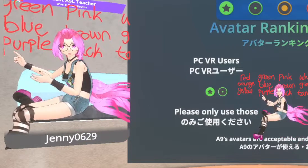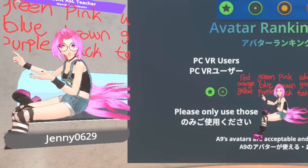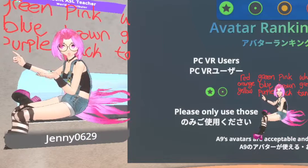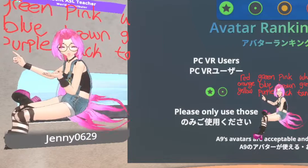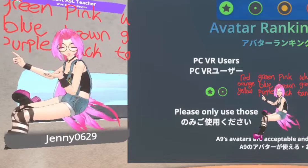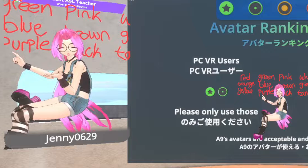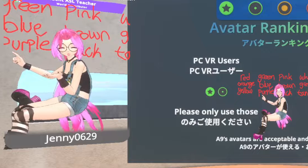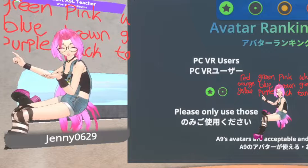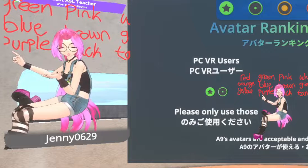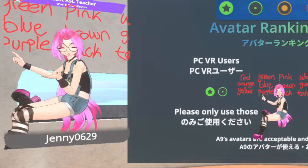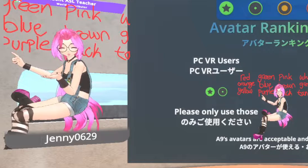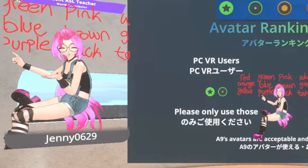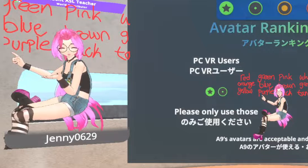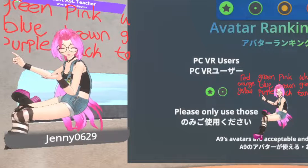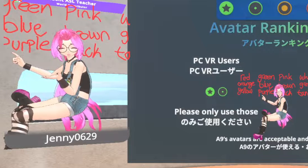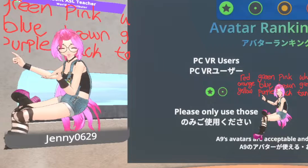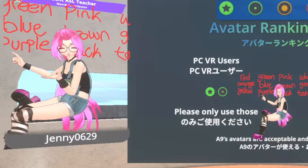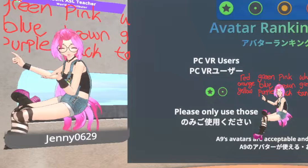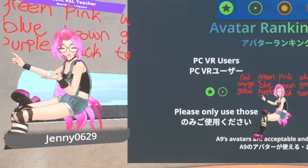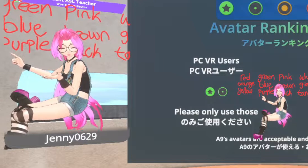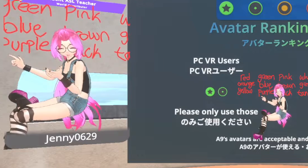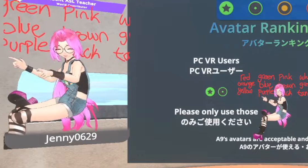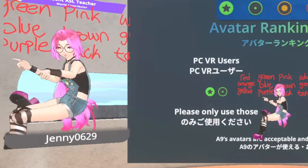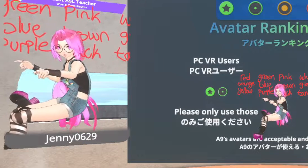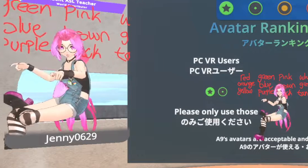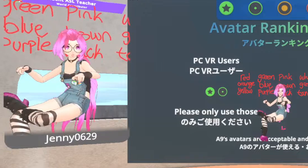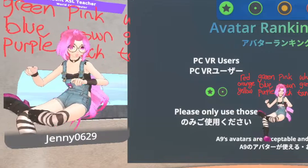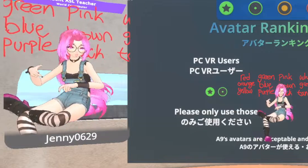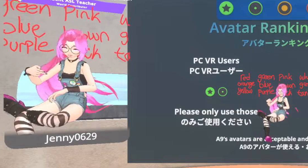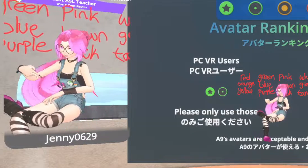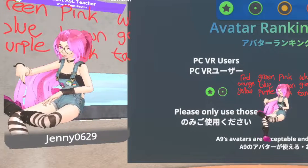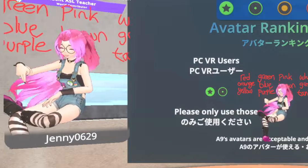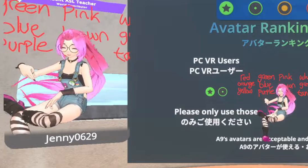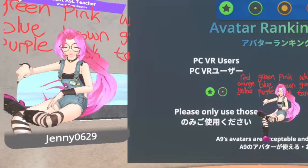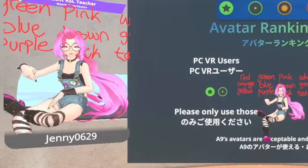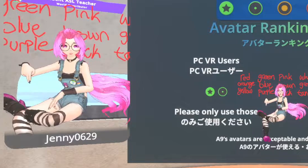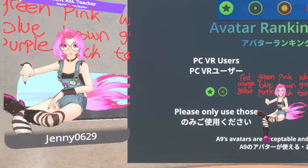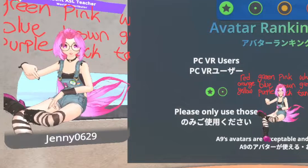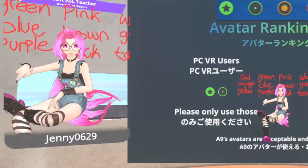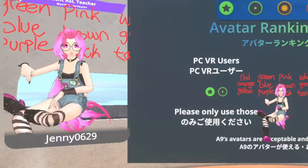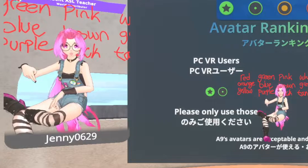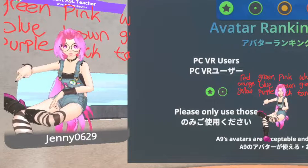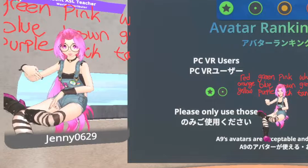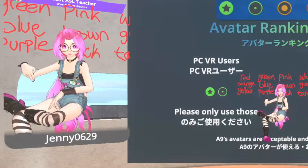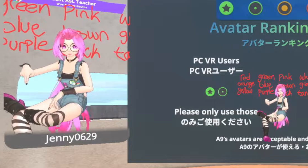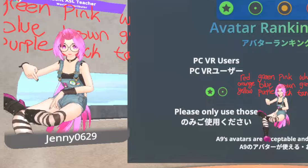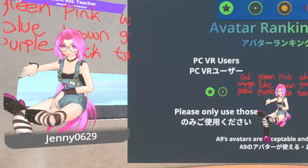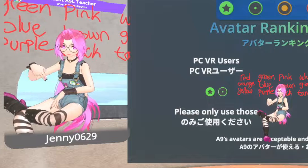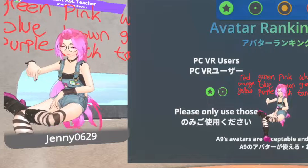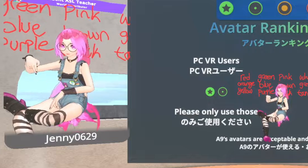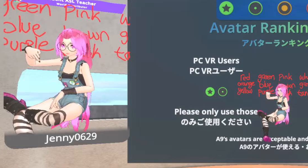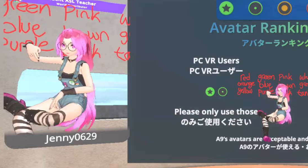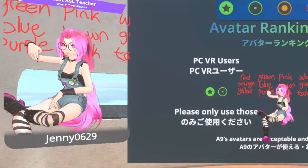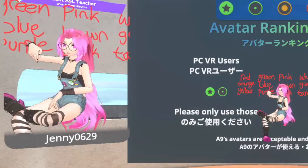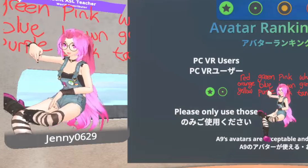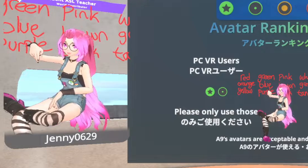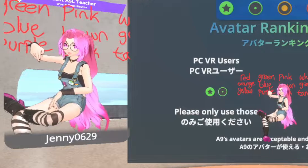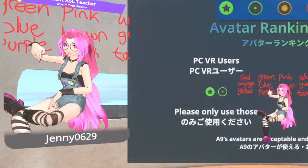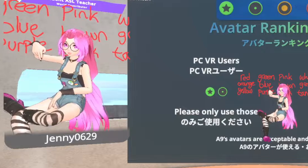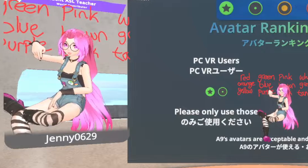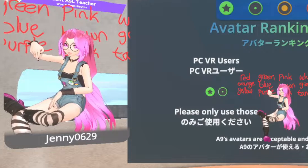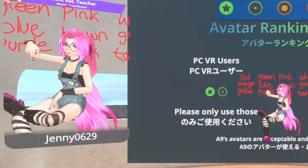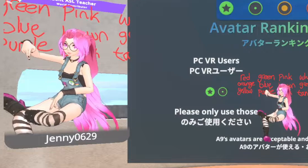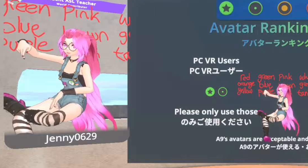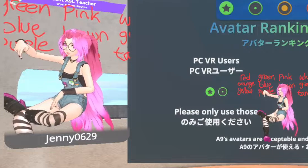Purple. How do you sign purple? Show me. Yeah! Purple. P